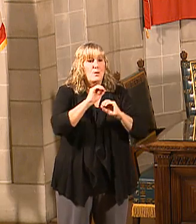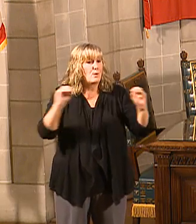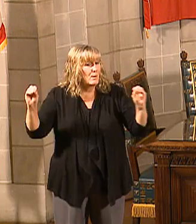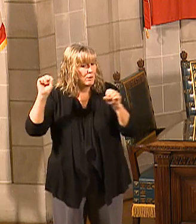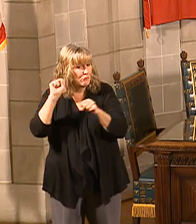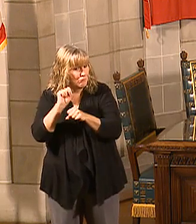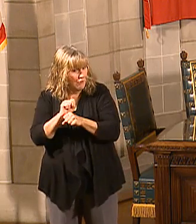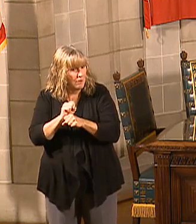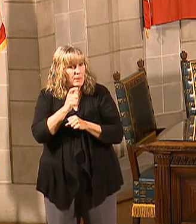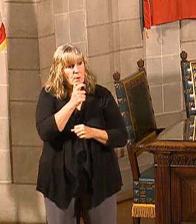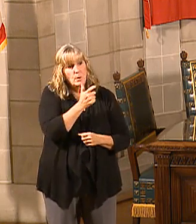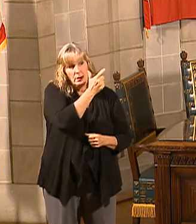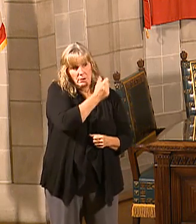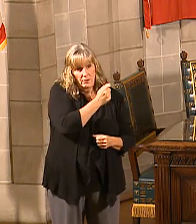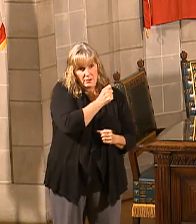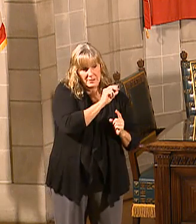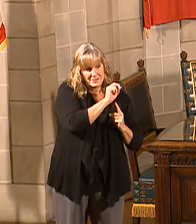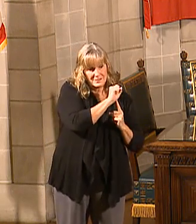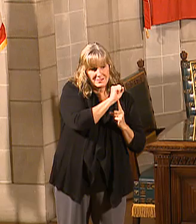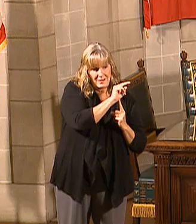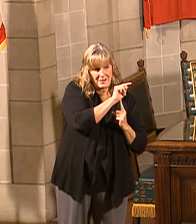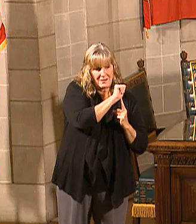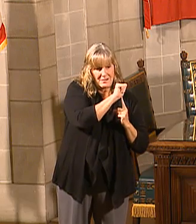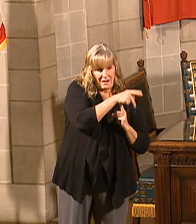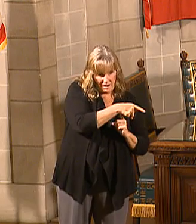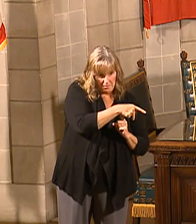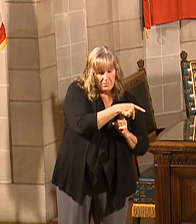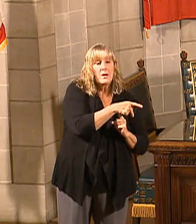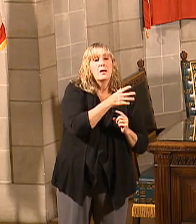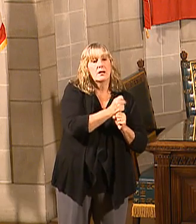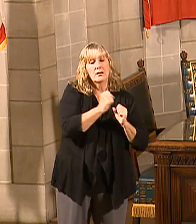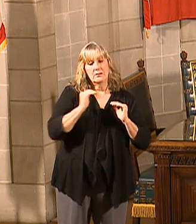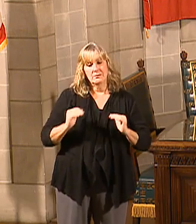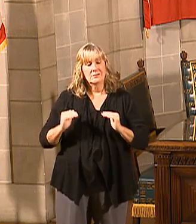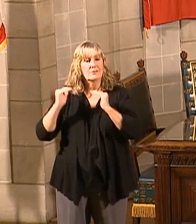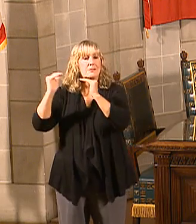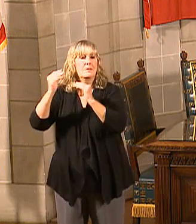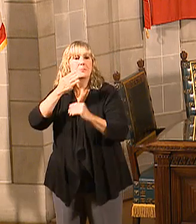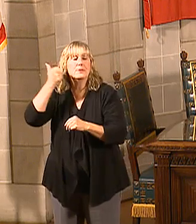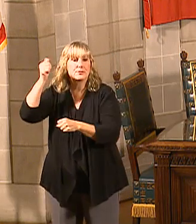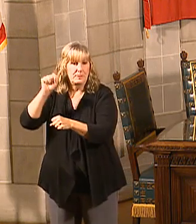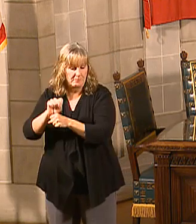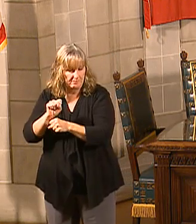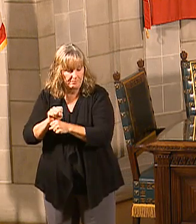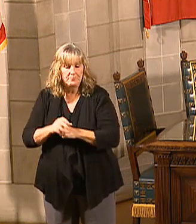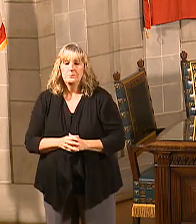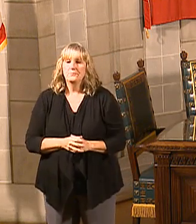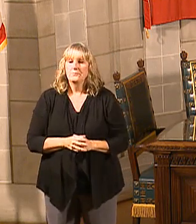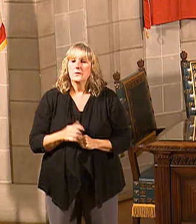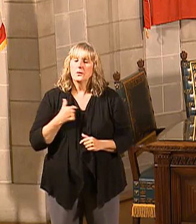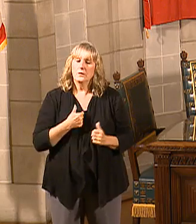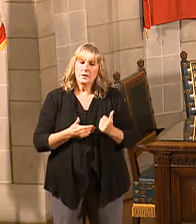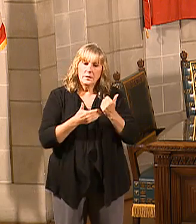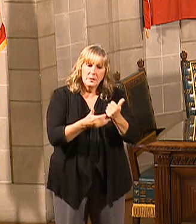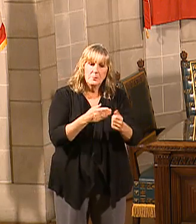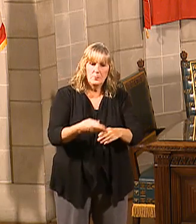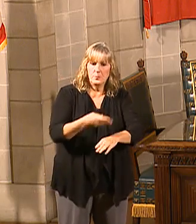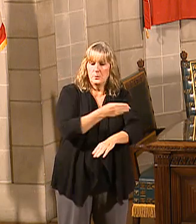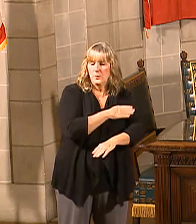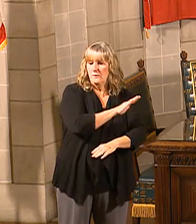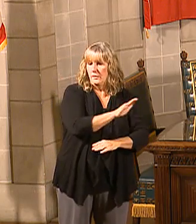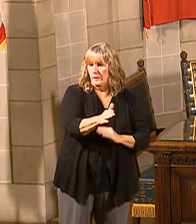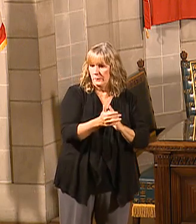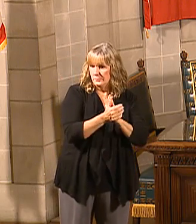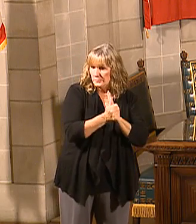to get that job that provides a livable wage. Our team and partners assist motivated individuals improving their skills and achieving